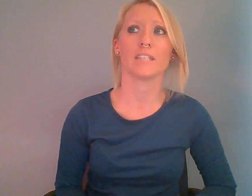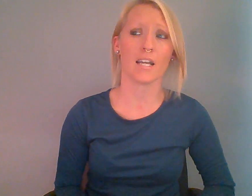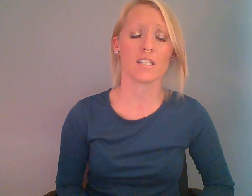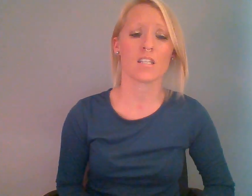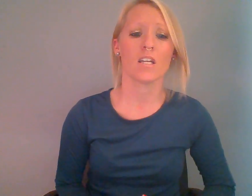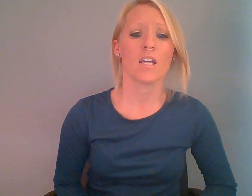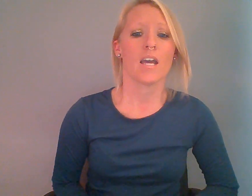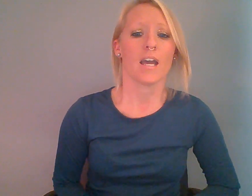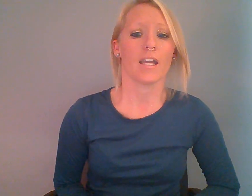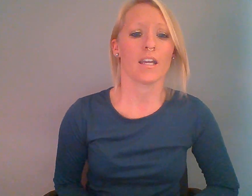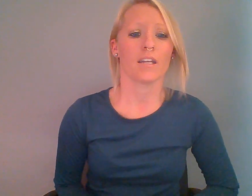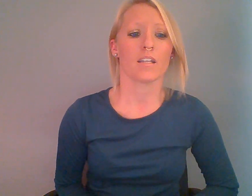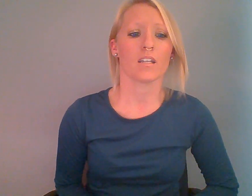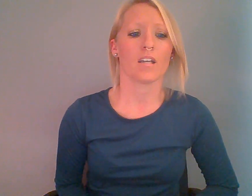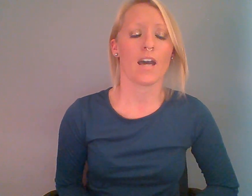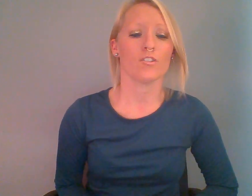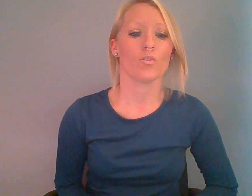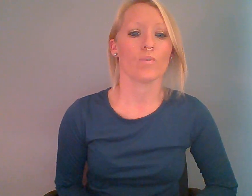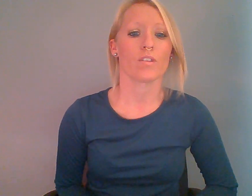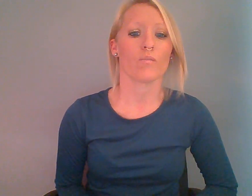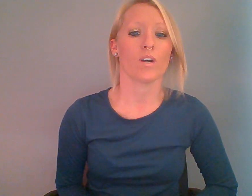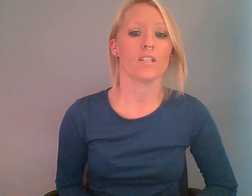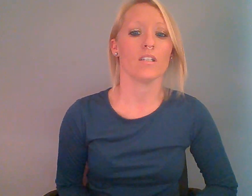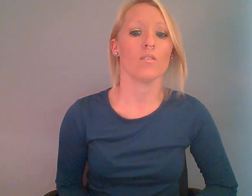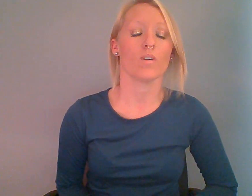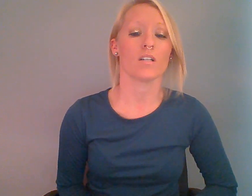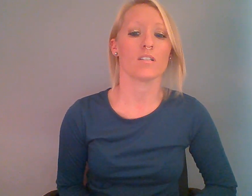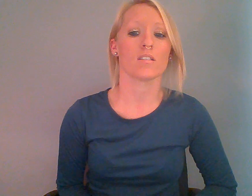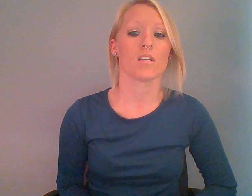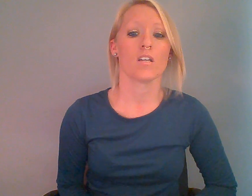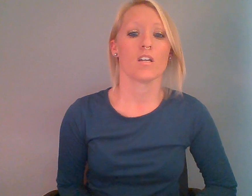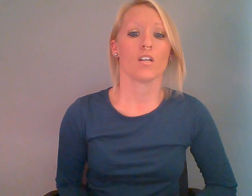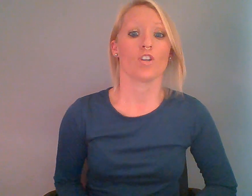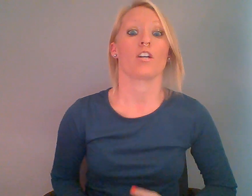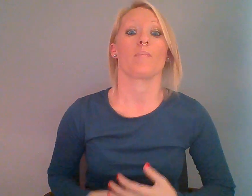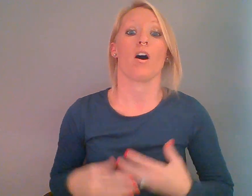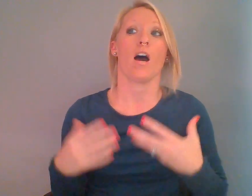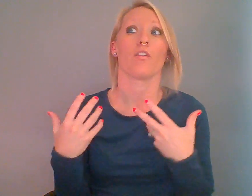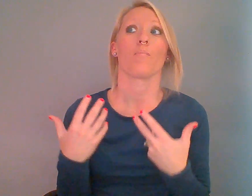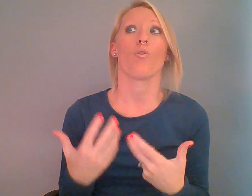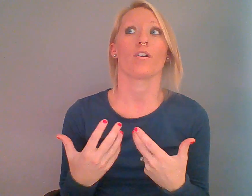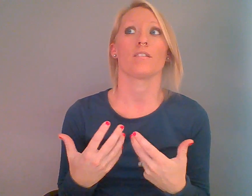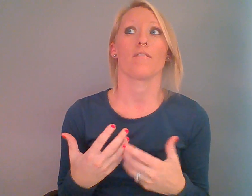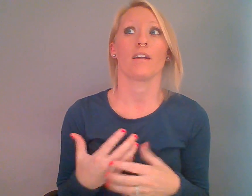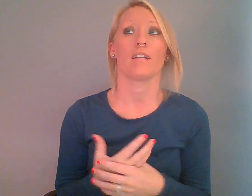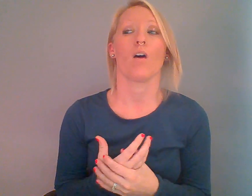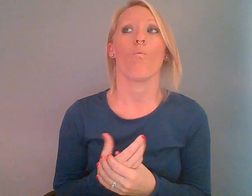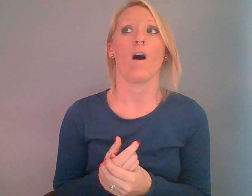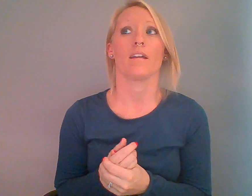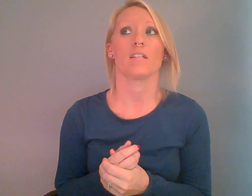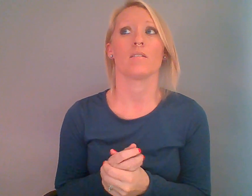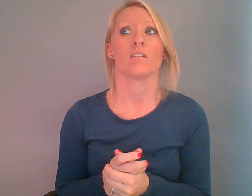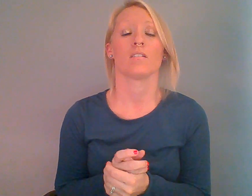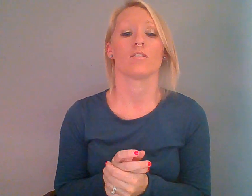text, and it had to do with when he was talking about the importance of finding out why his